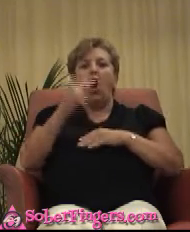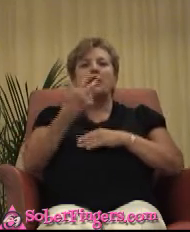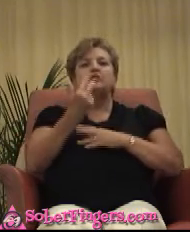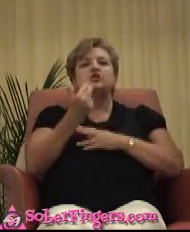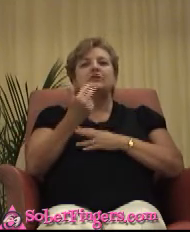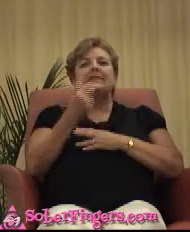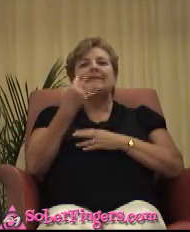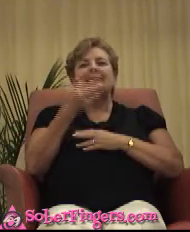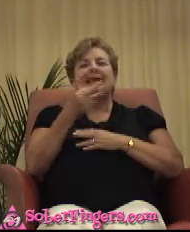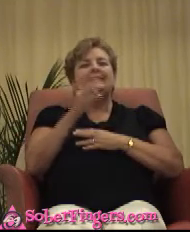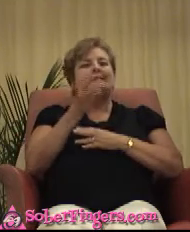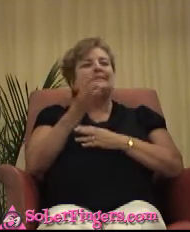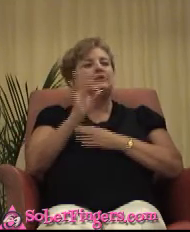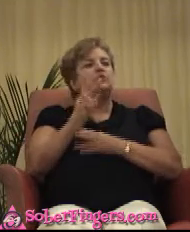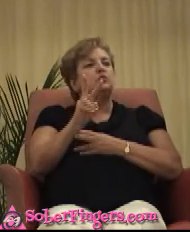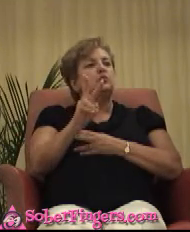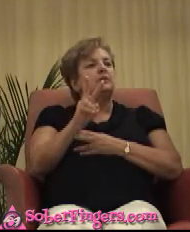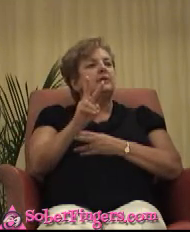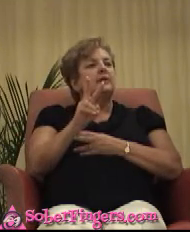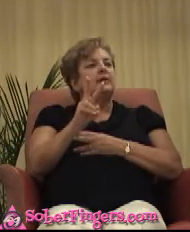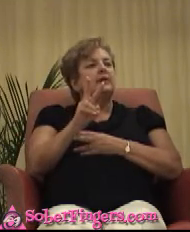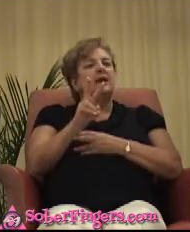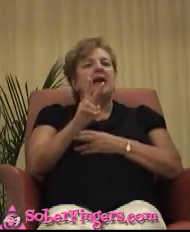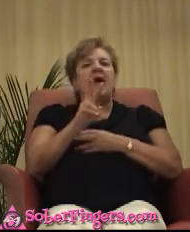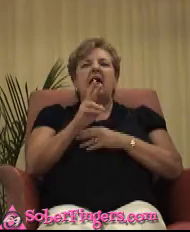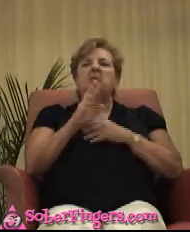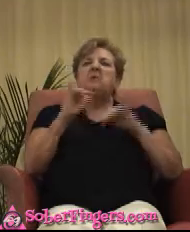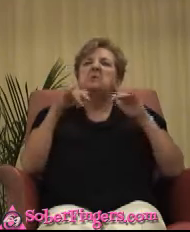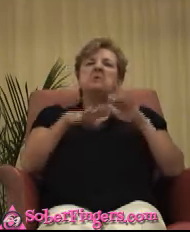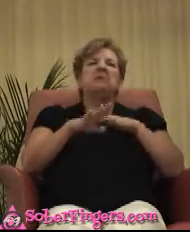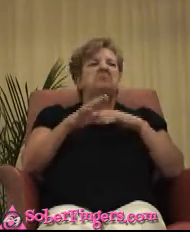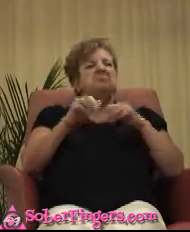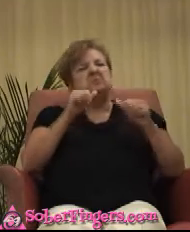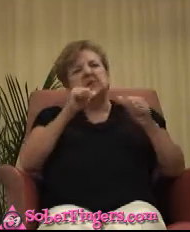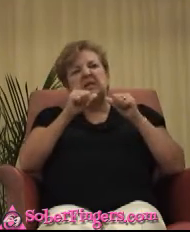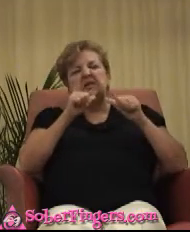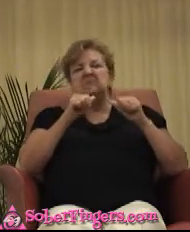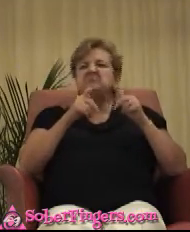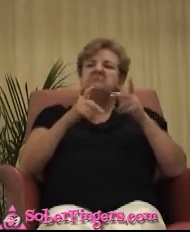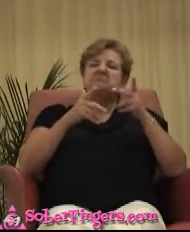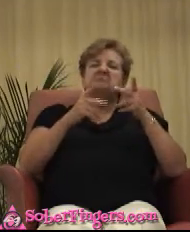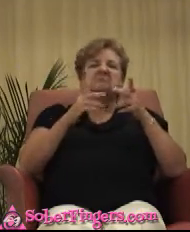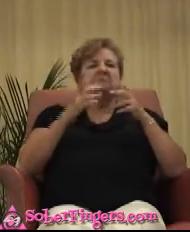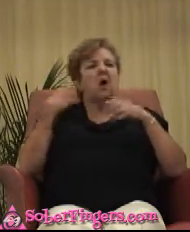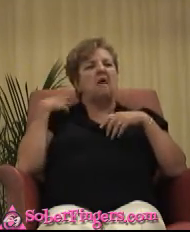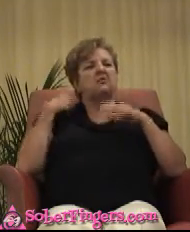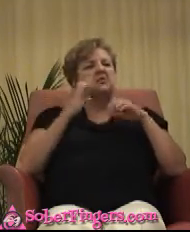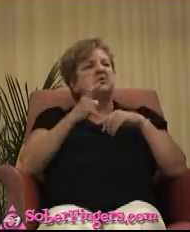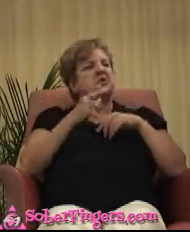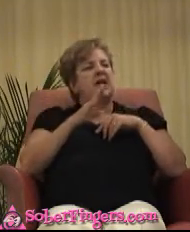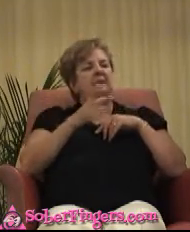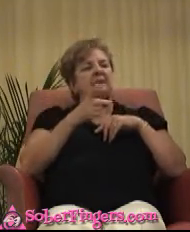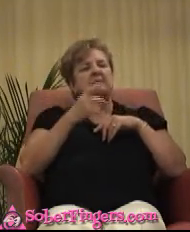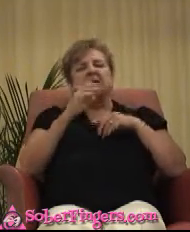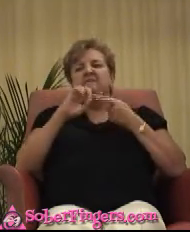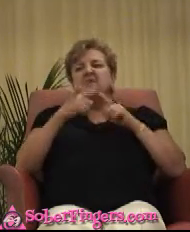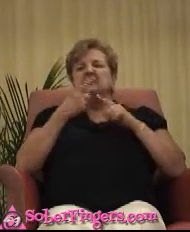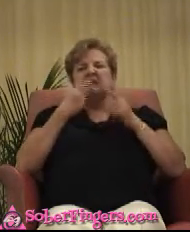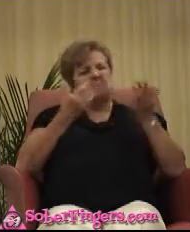bunch of my buddies at the Officers Club. They said, let's go into town. There's some good-looking South Texas girls, and they like us cadets. And